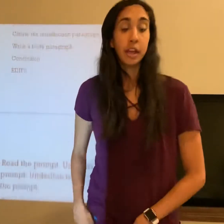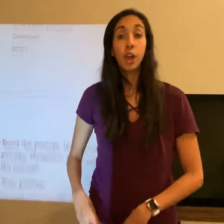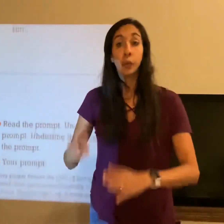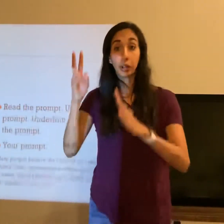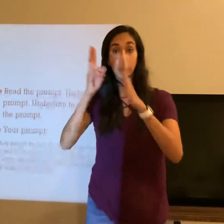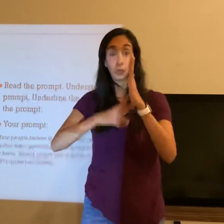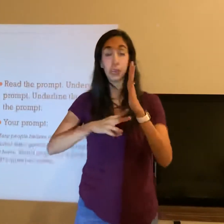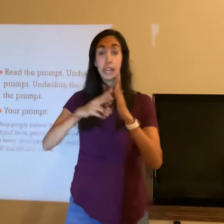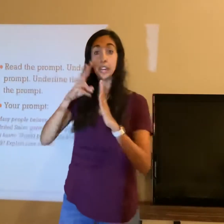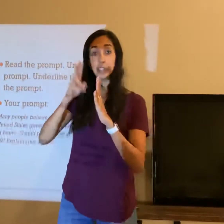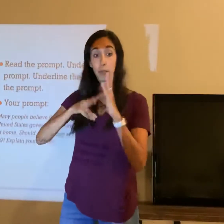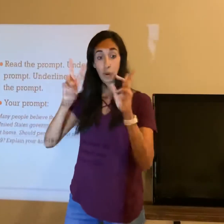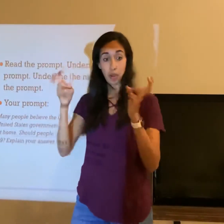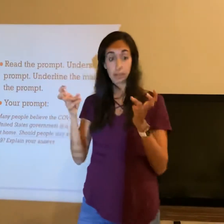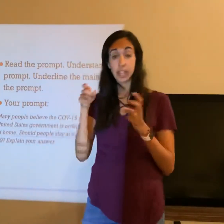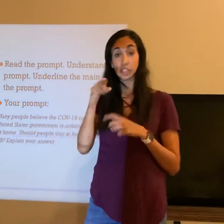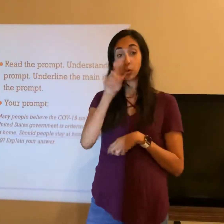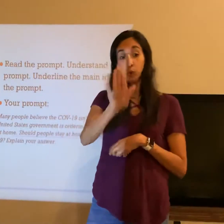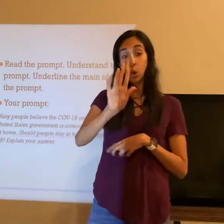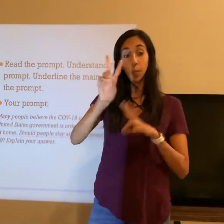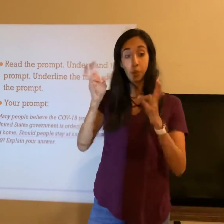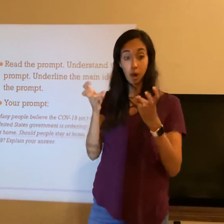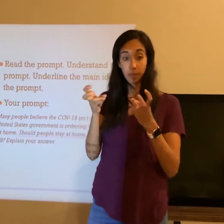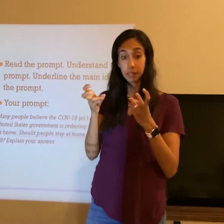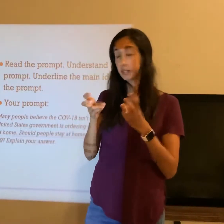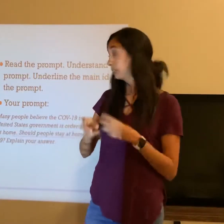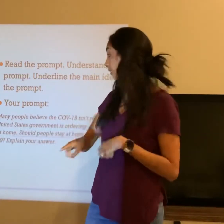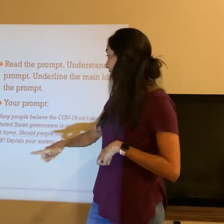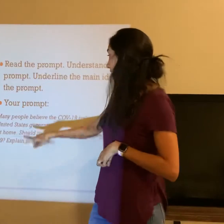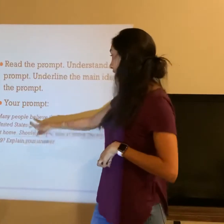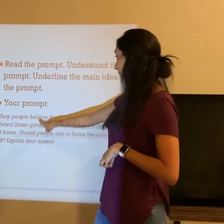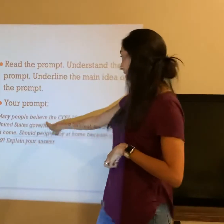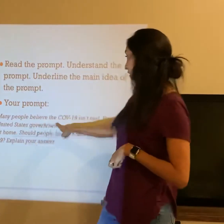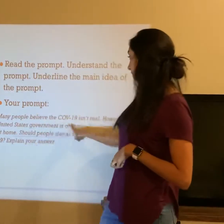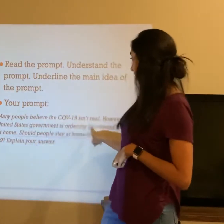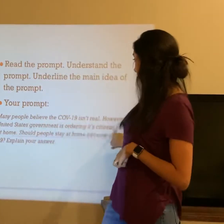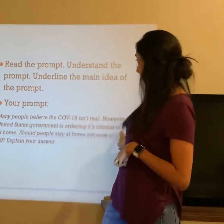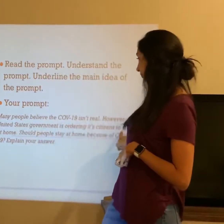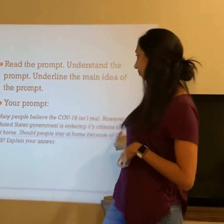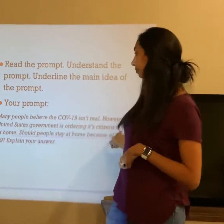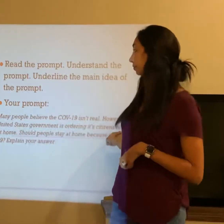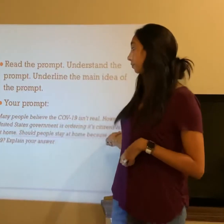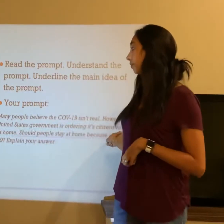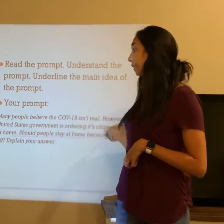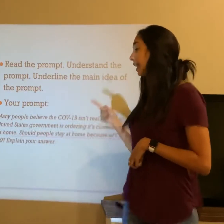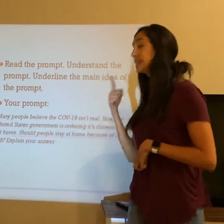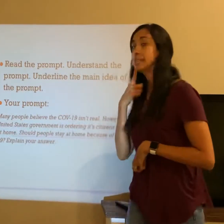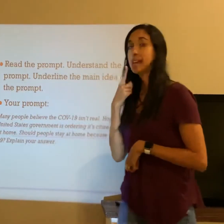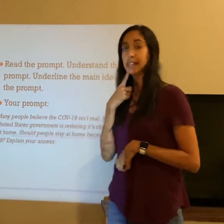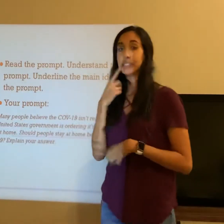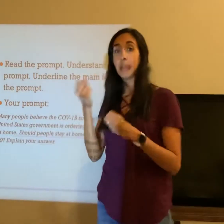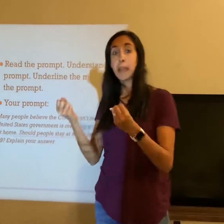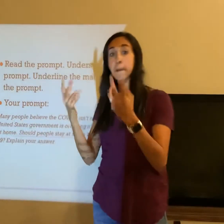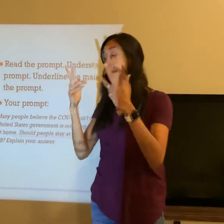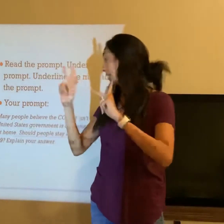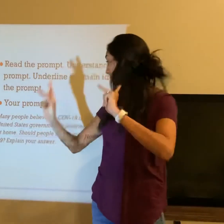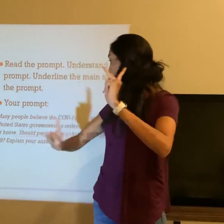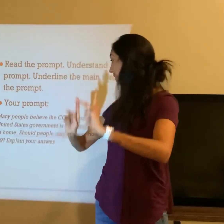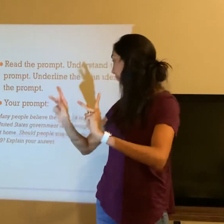we're gonna read the prompt. And so your prompt is right here. Hey, it says, many